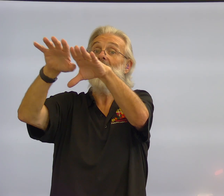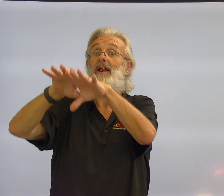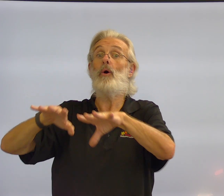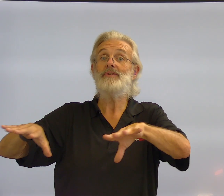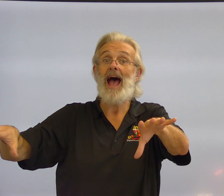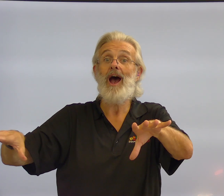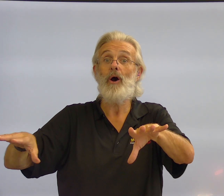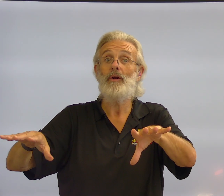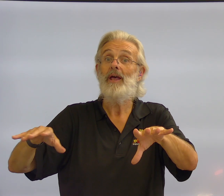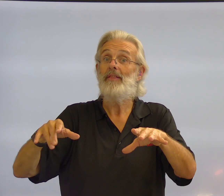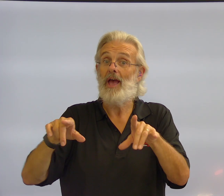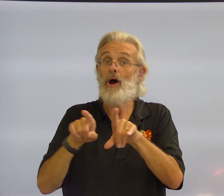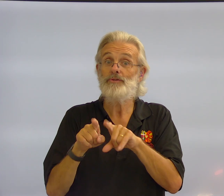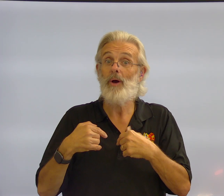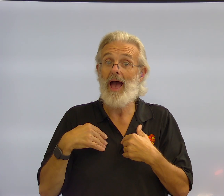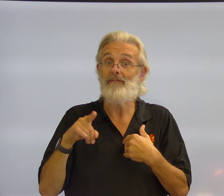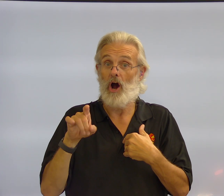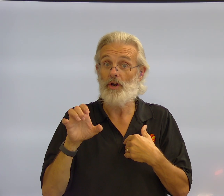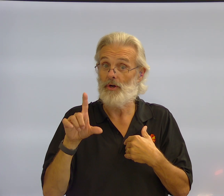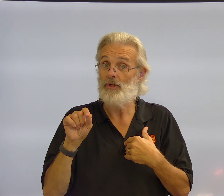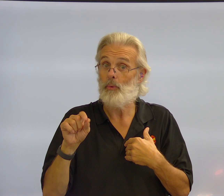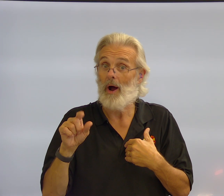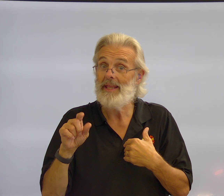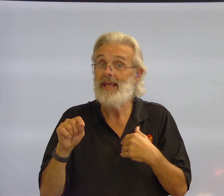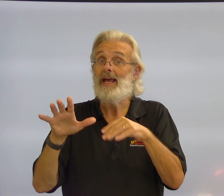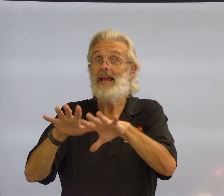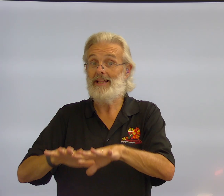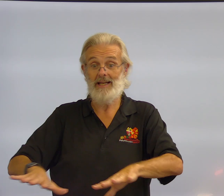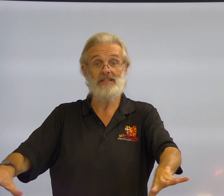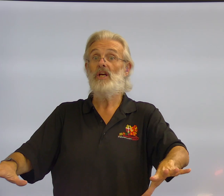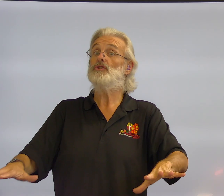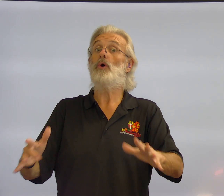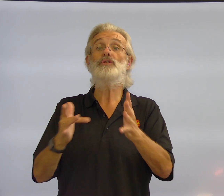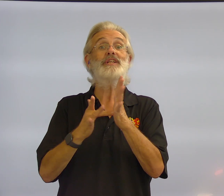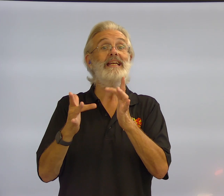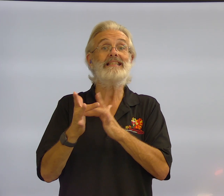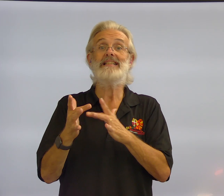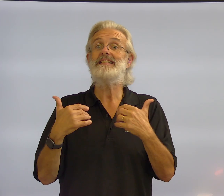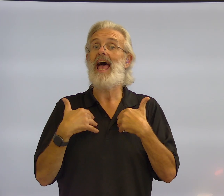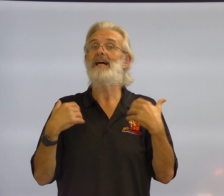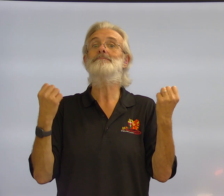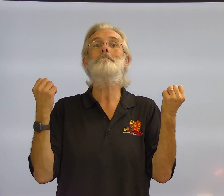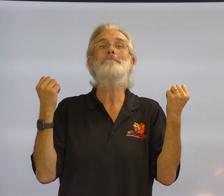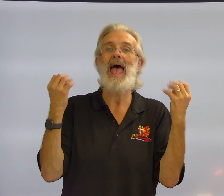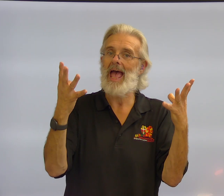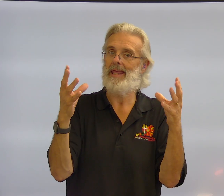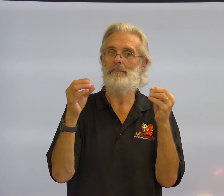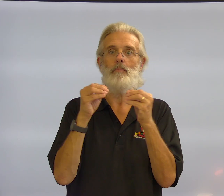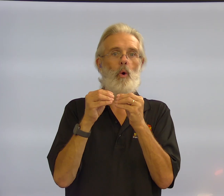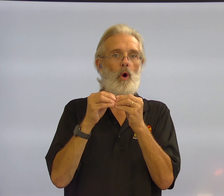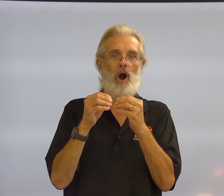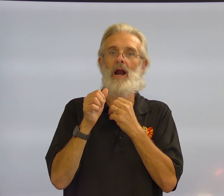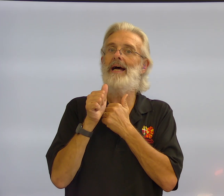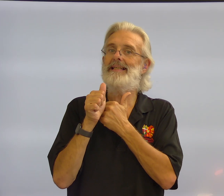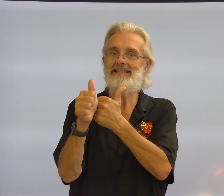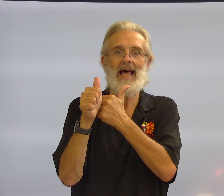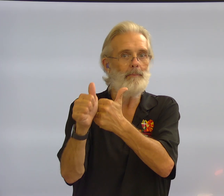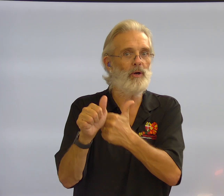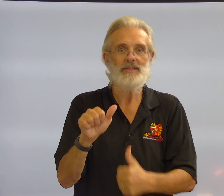goes down, they also have 120. He lists, so Jesus has many more disciples,